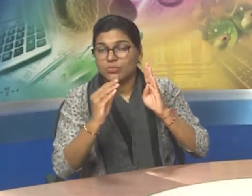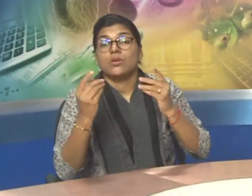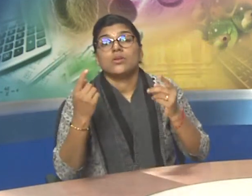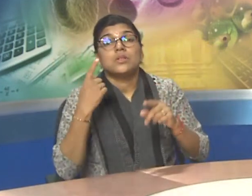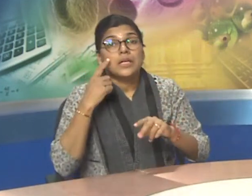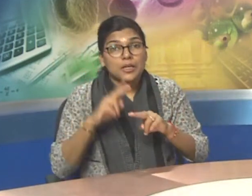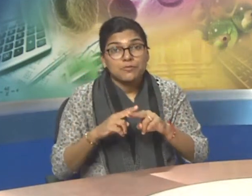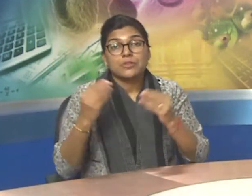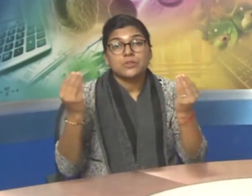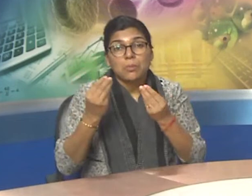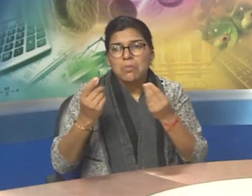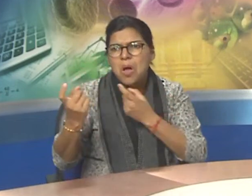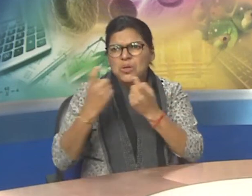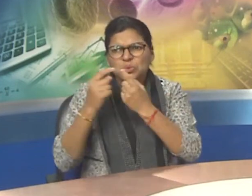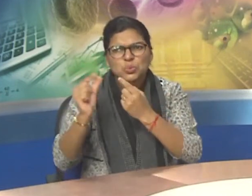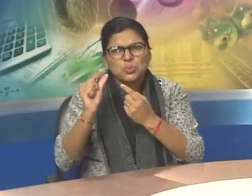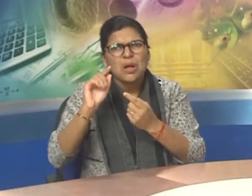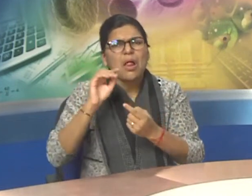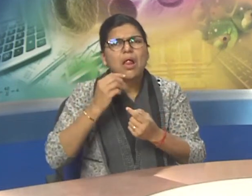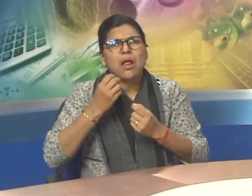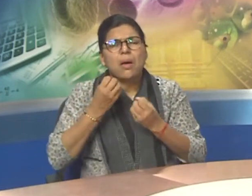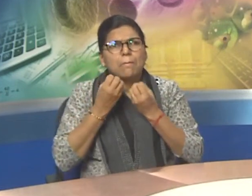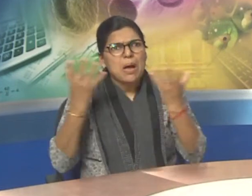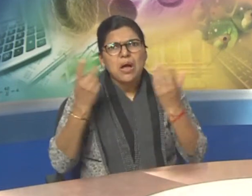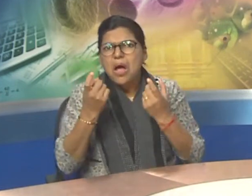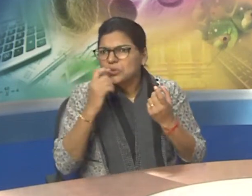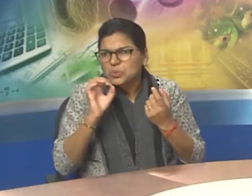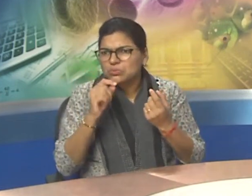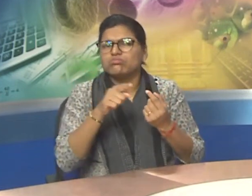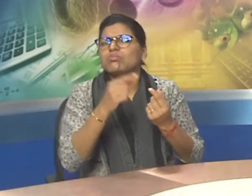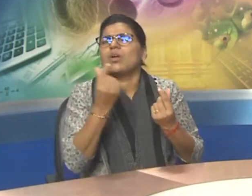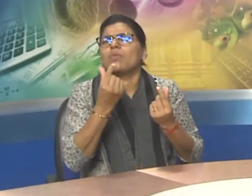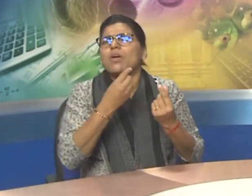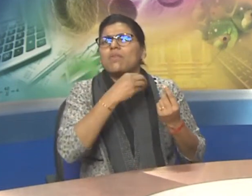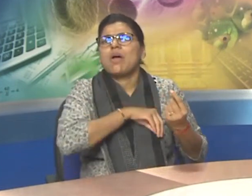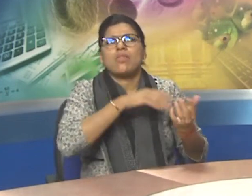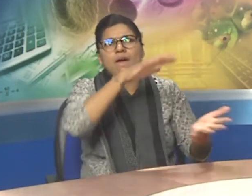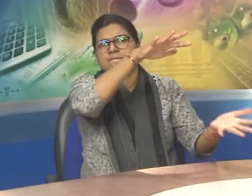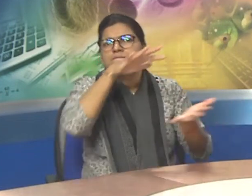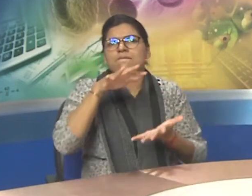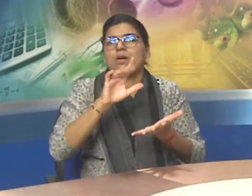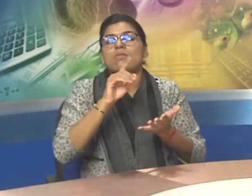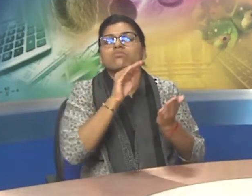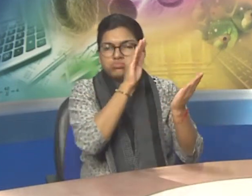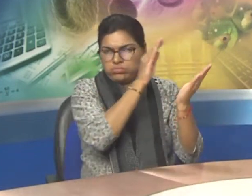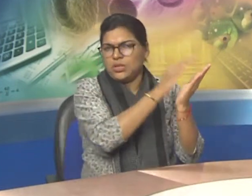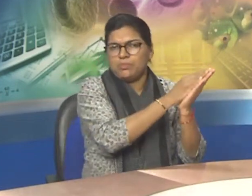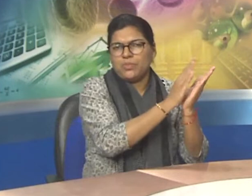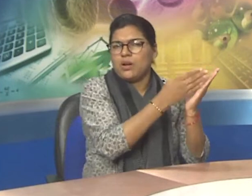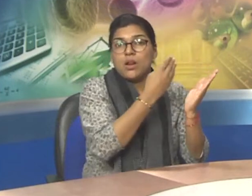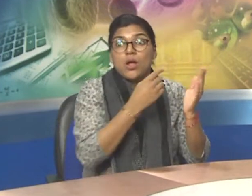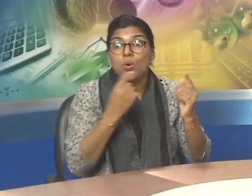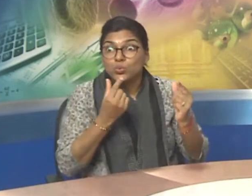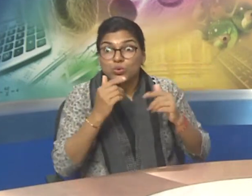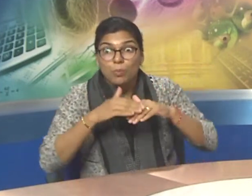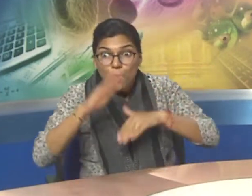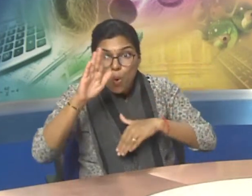authority. We know that choice of book selection is determined by the demands of the